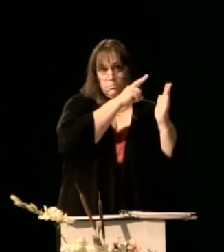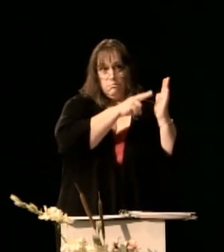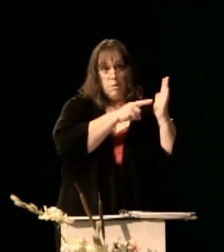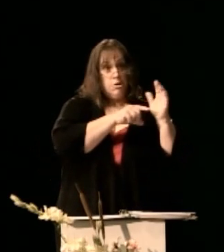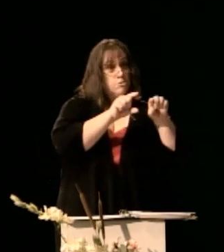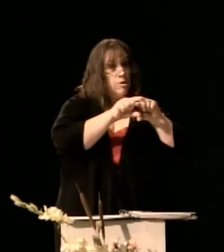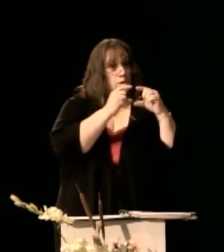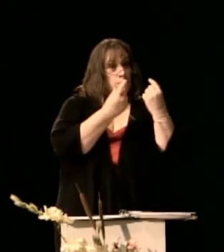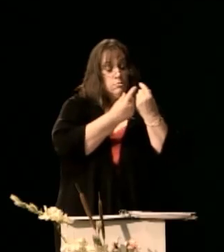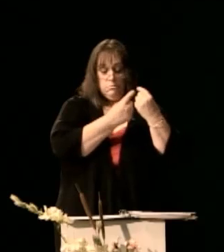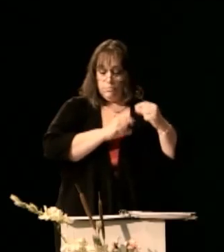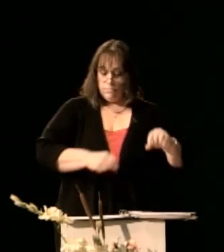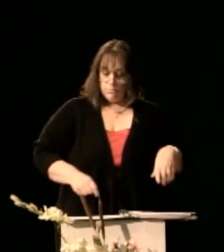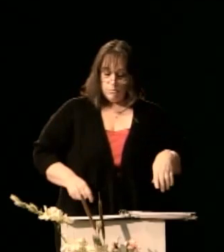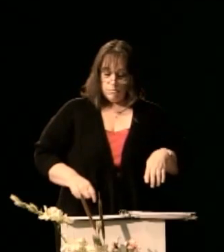Maybe there's a reading group.